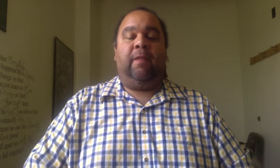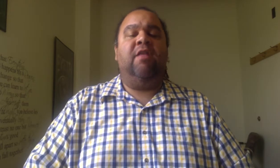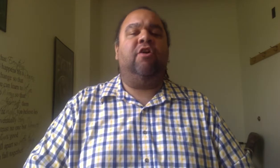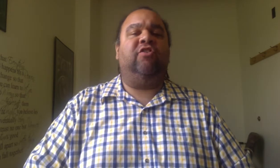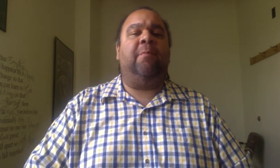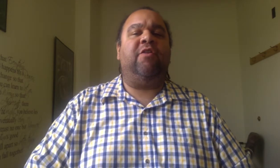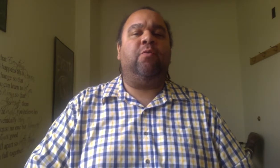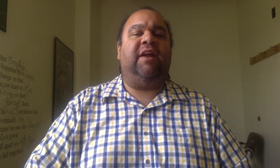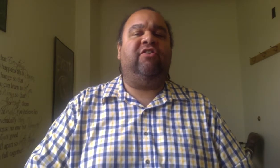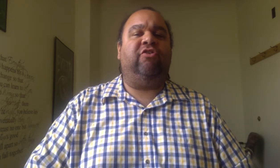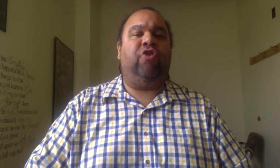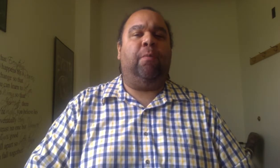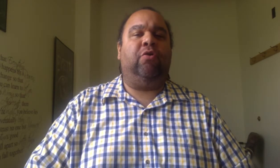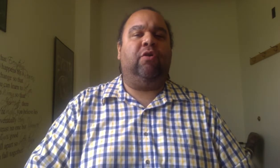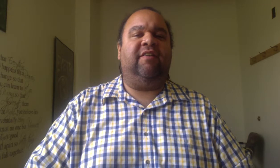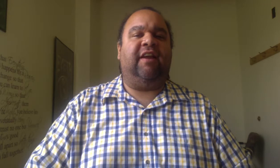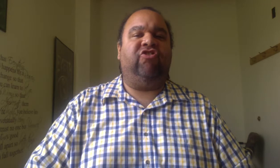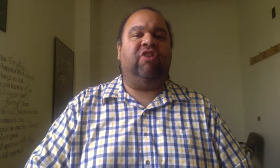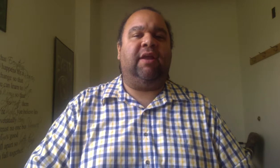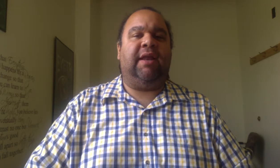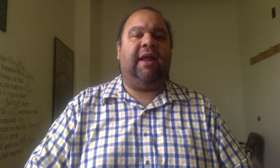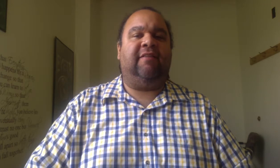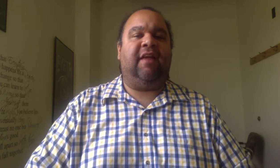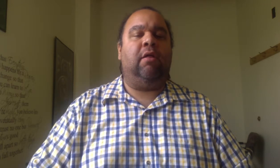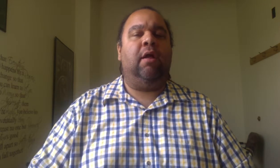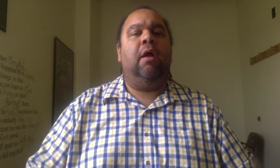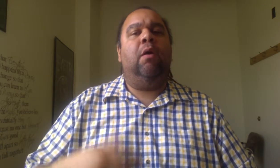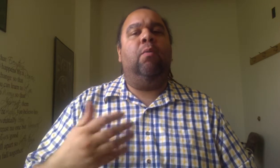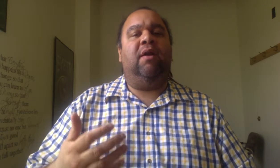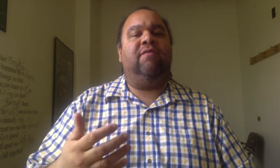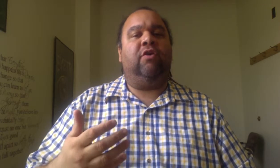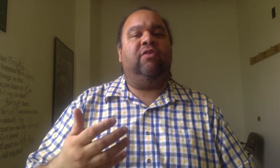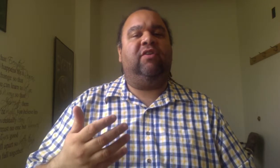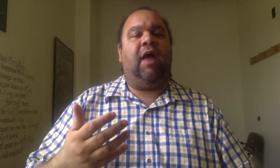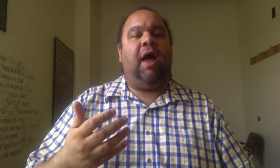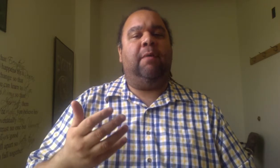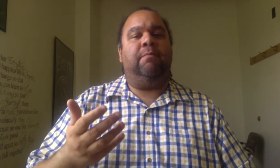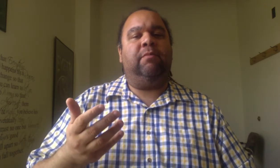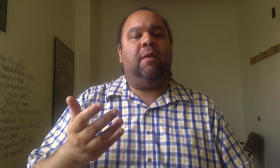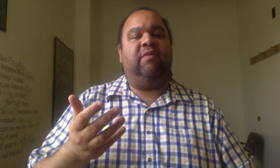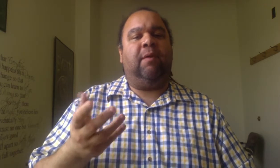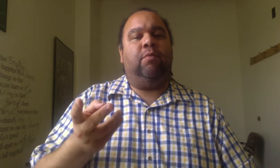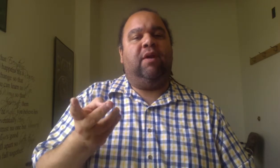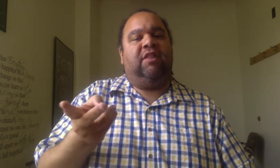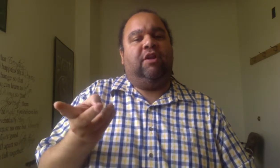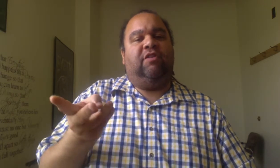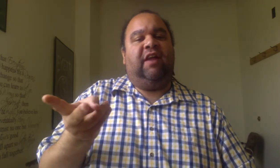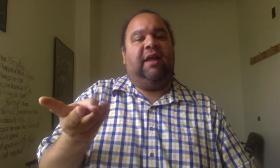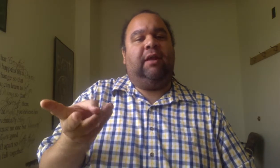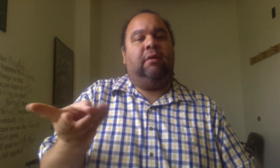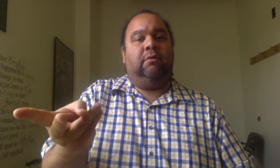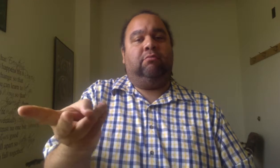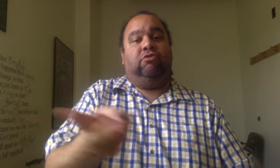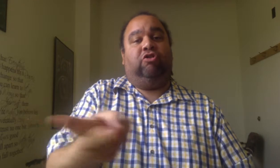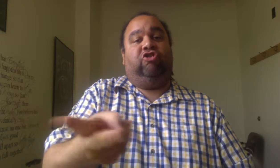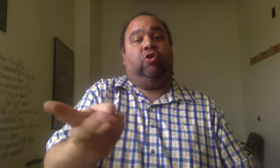There are some other ways to show pluralization in ASL. One of those comes up with using the two of